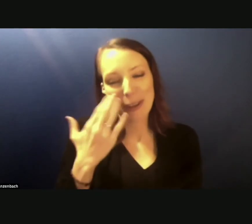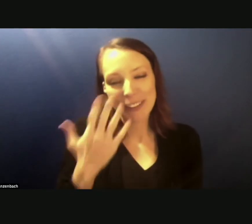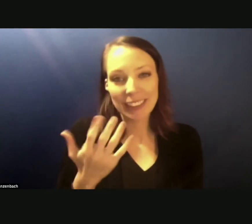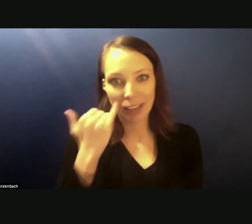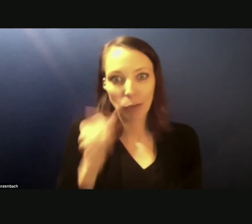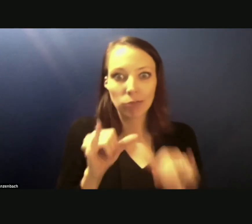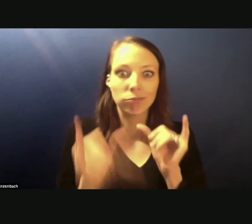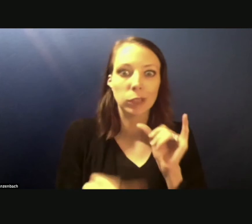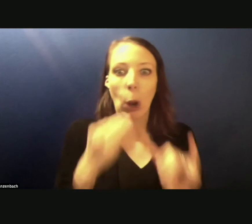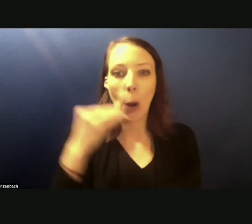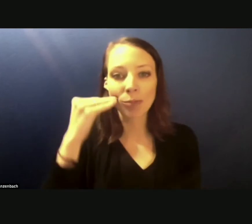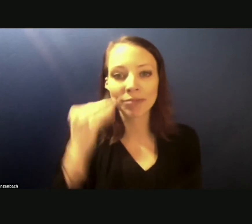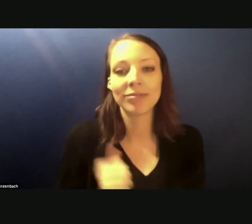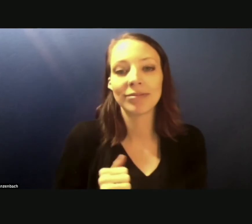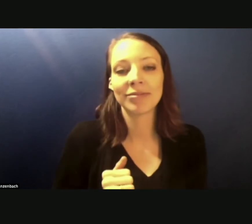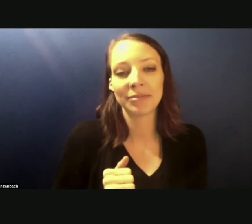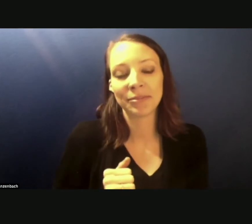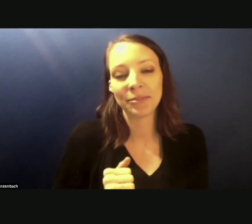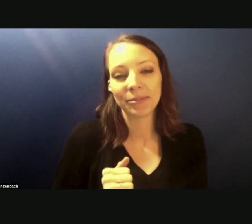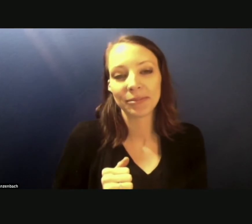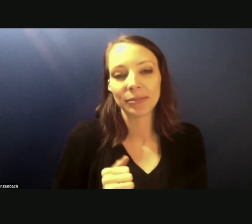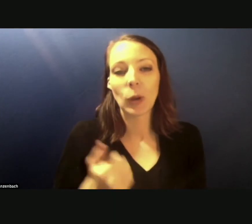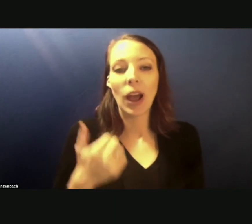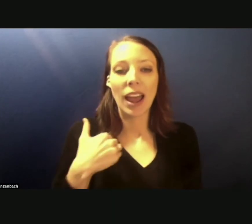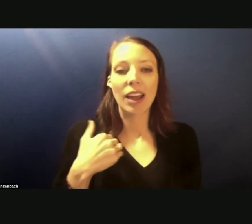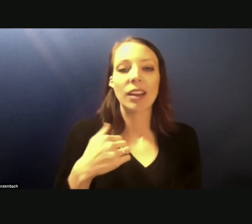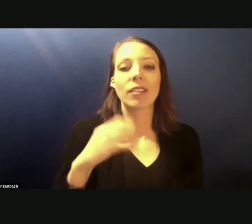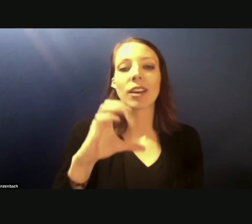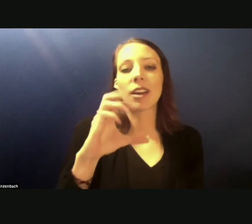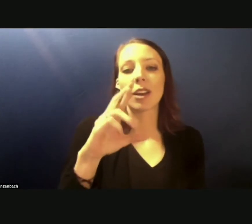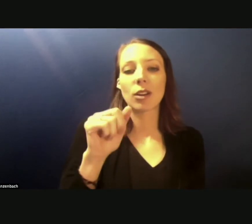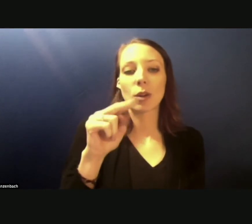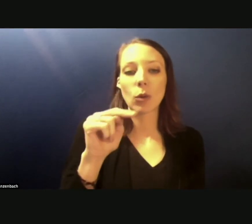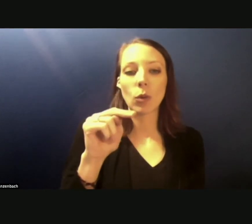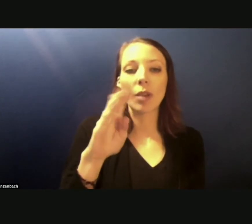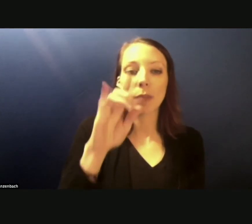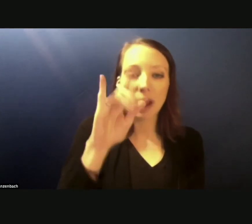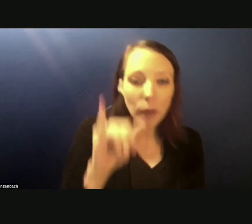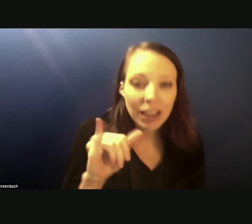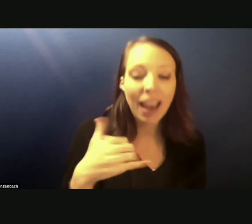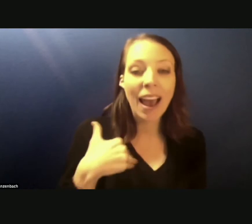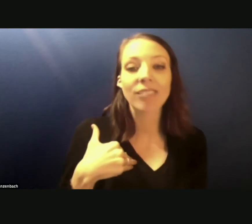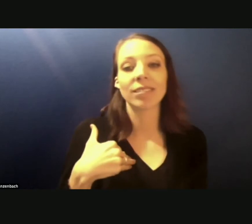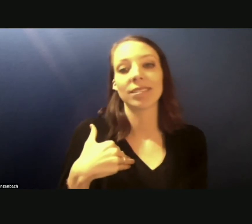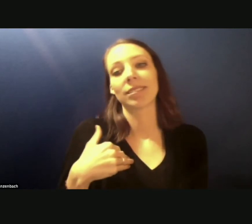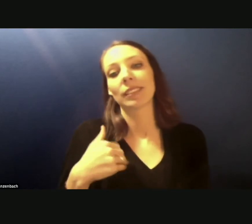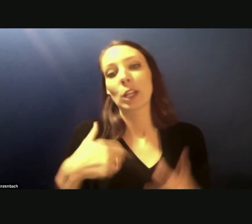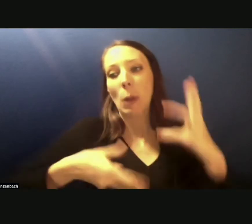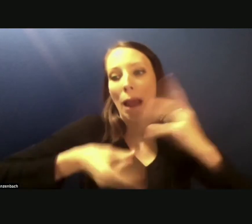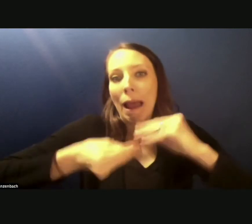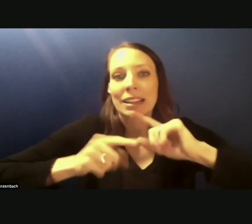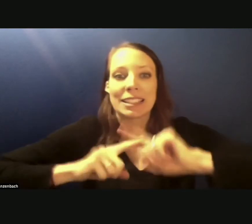Um, so we have that. We have cranberries, like dried cranberries as well. So you kind of add all